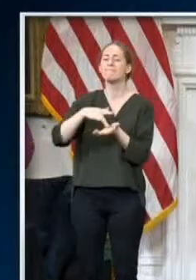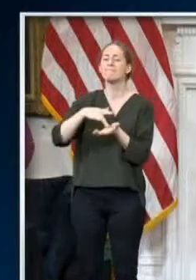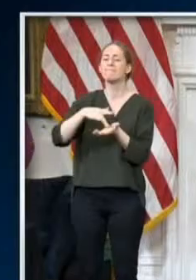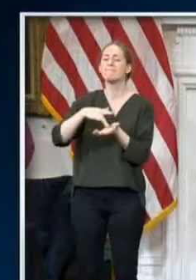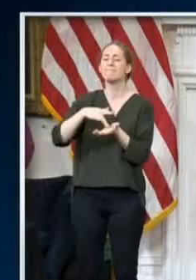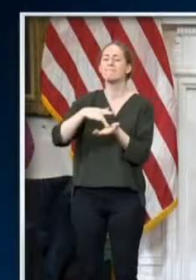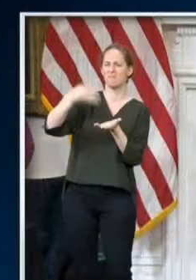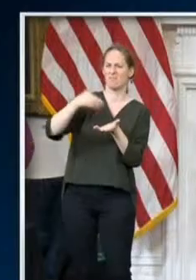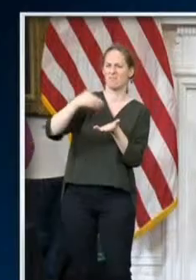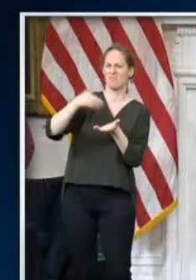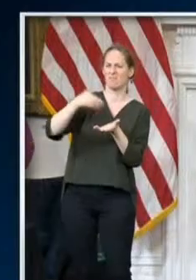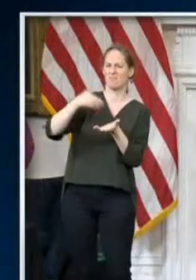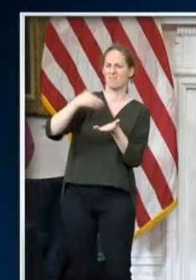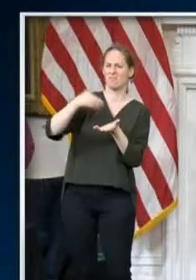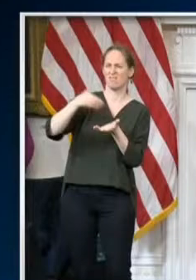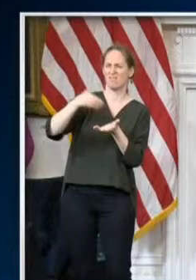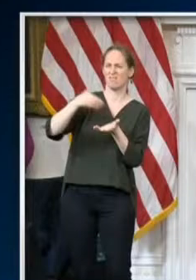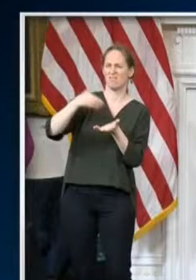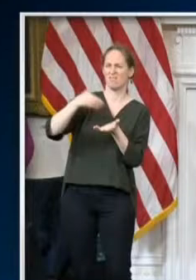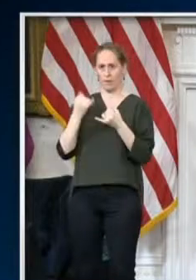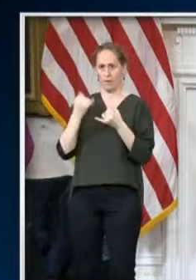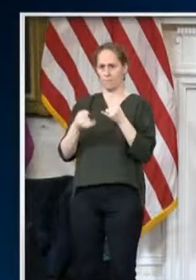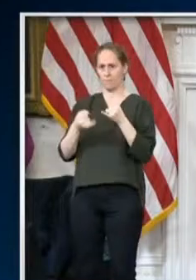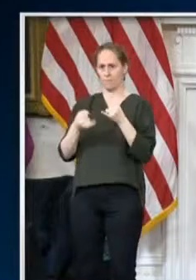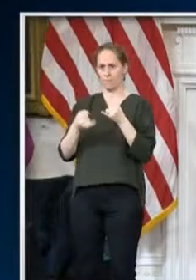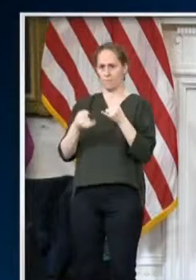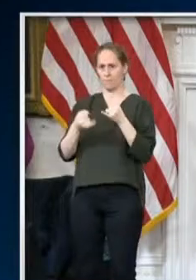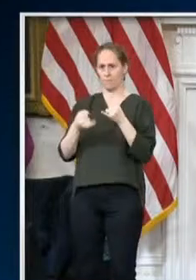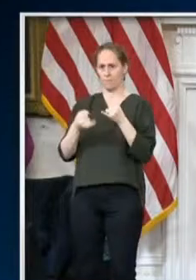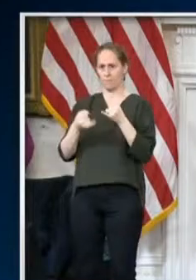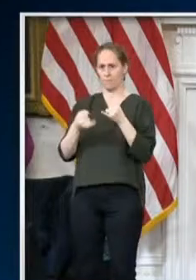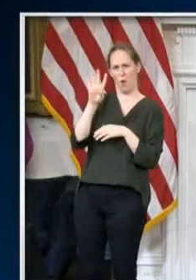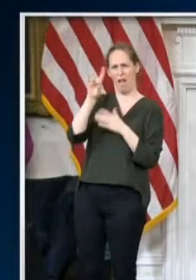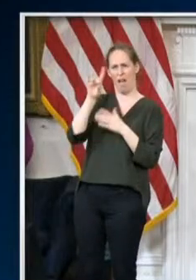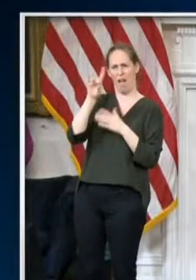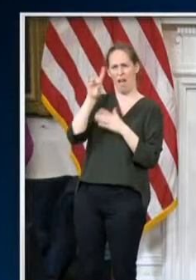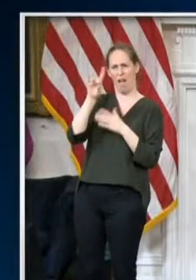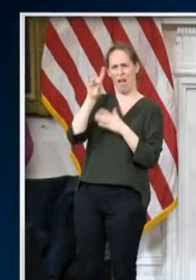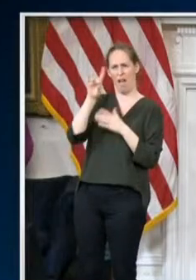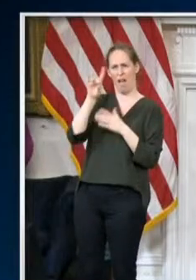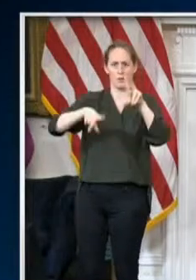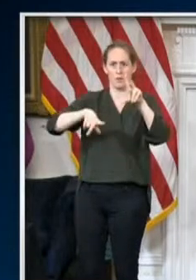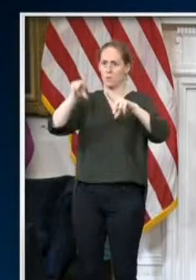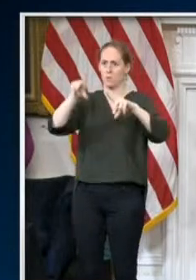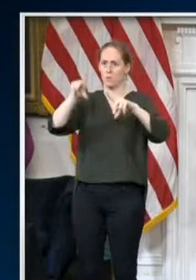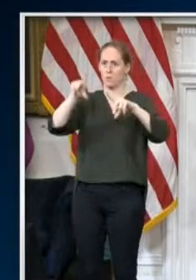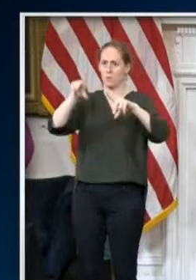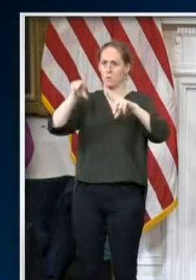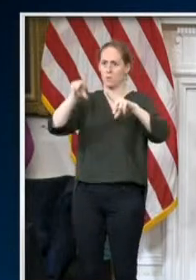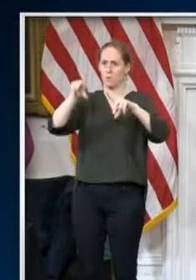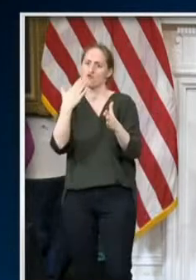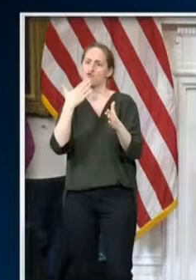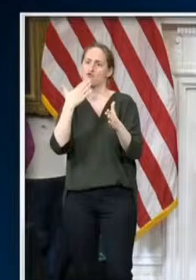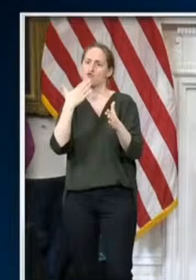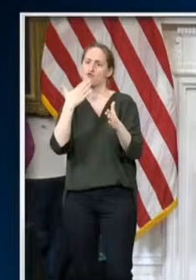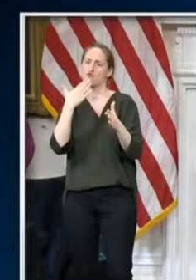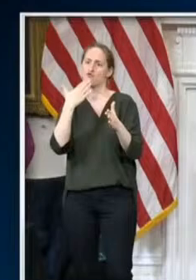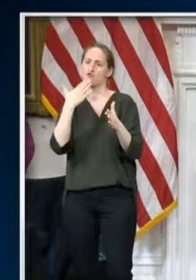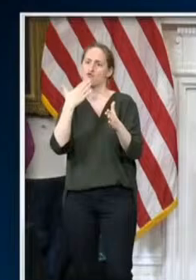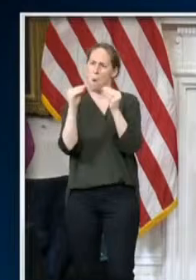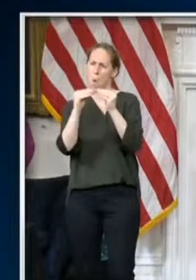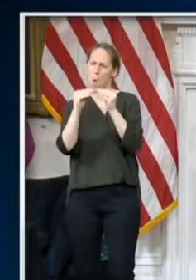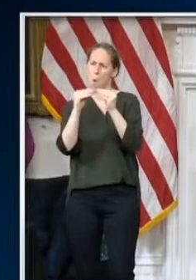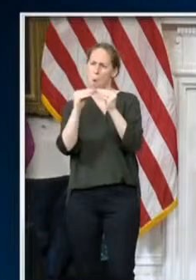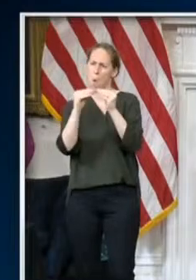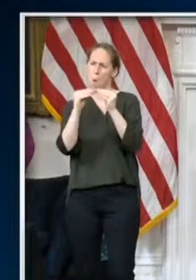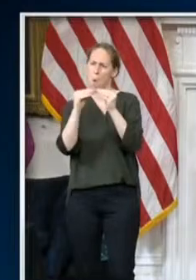just the last 48 hours since its launch. This is an important tool in our fight against COVID-19,